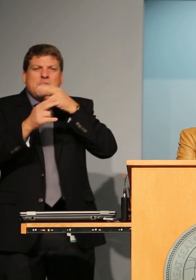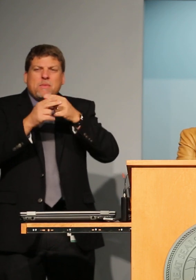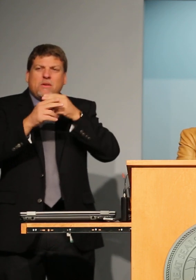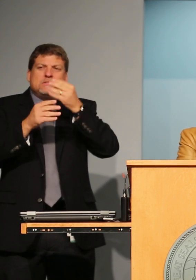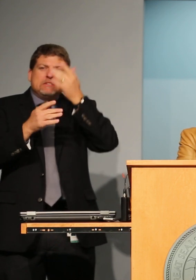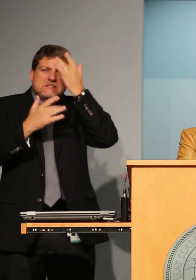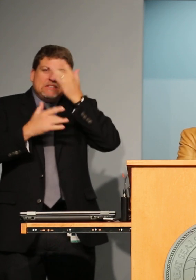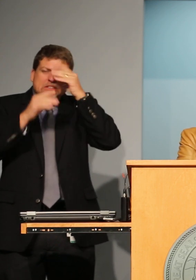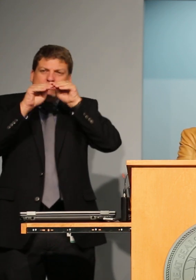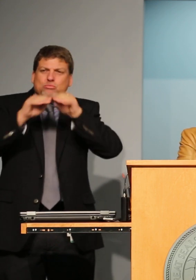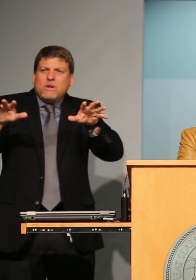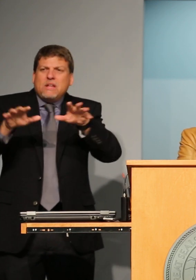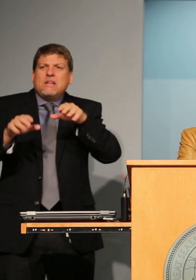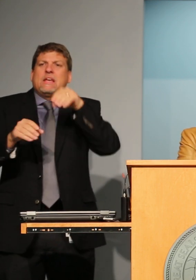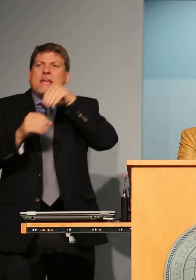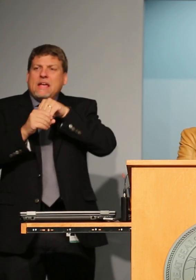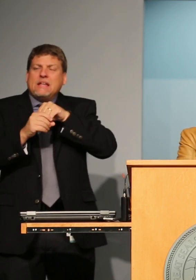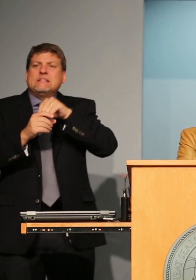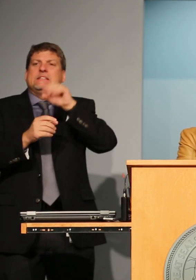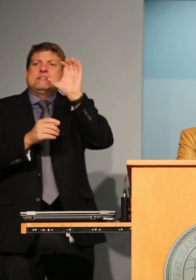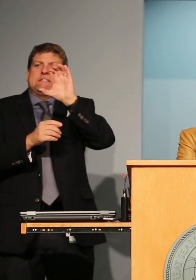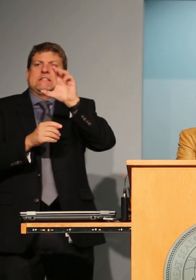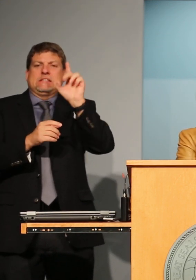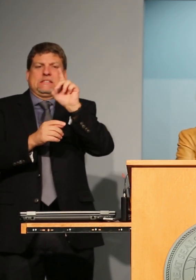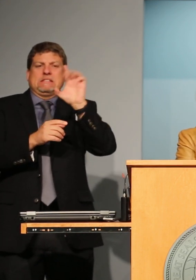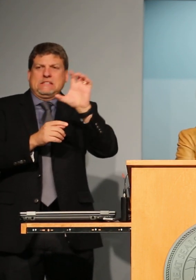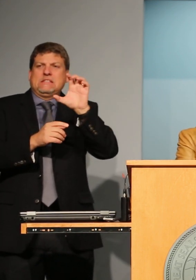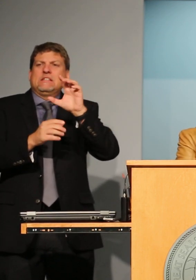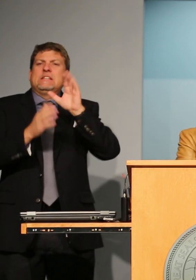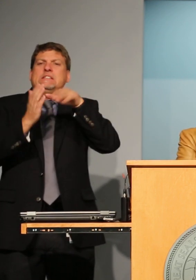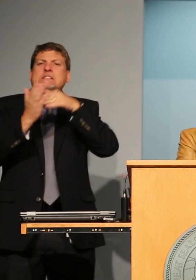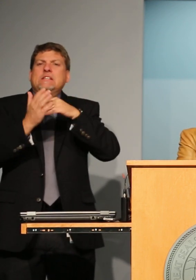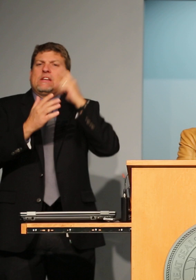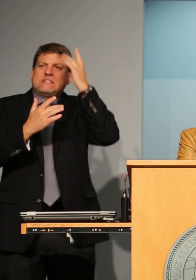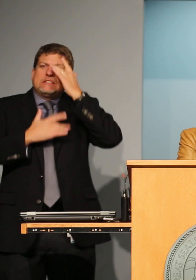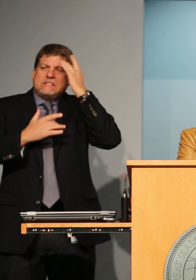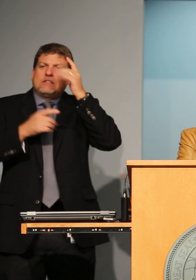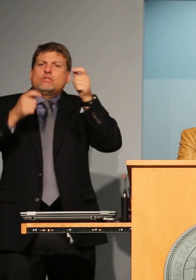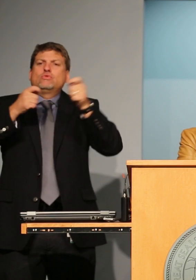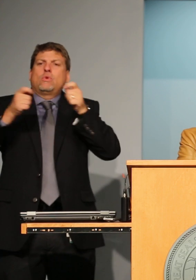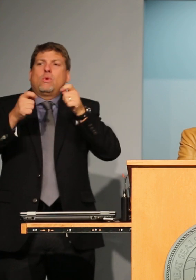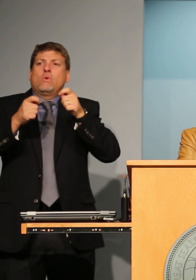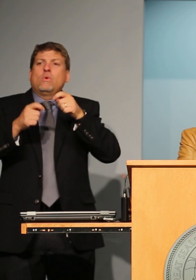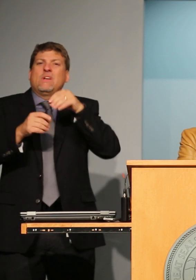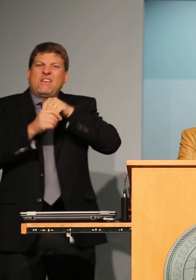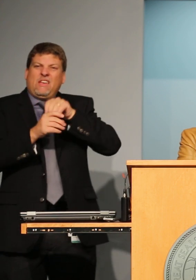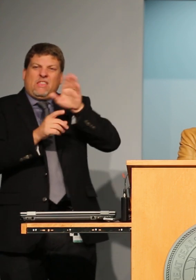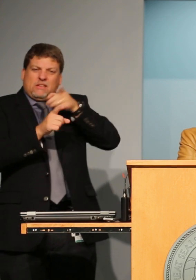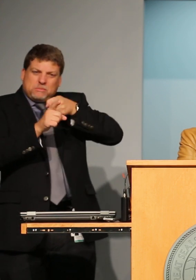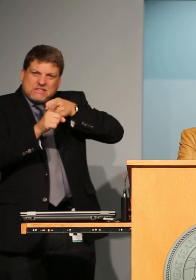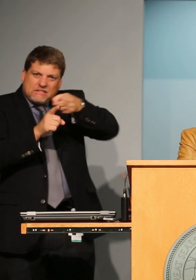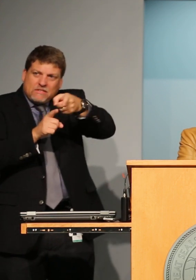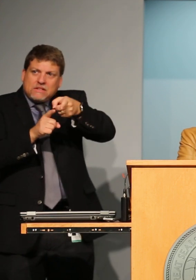for Disease Control and Prevention in the CDC's Epidemic Intelligence Service.